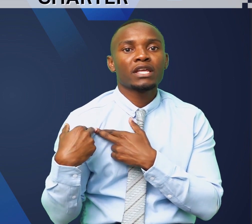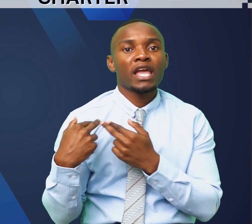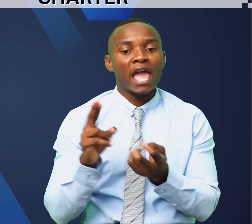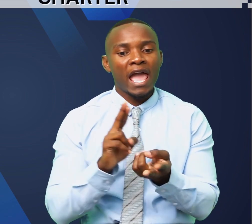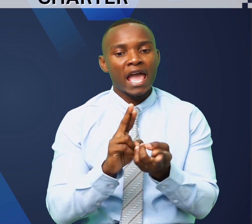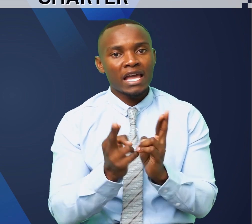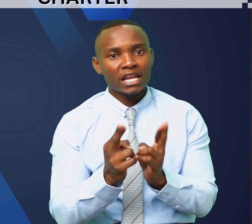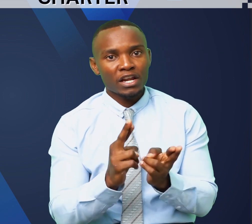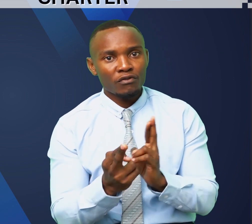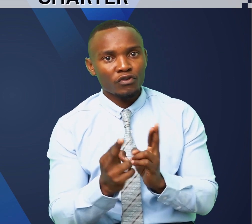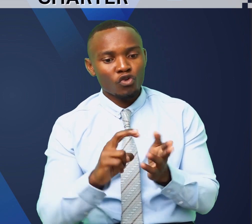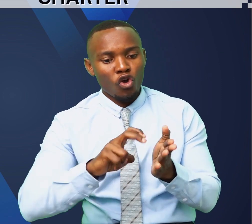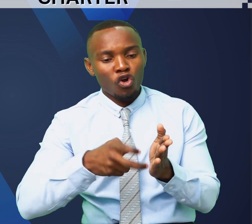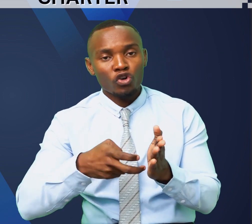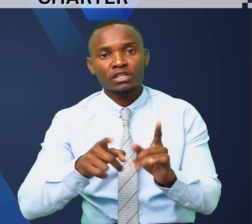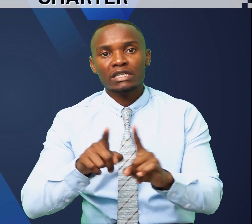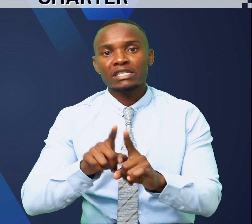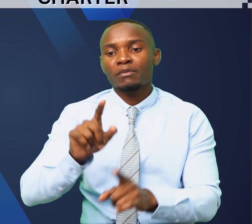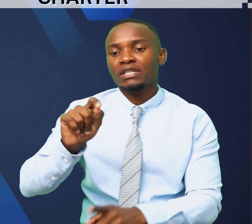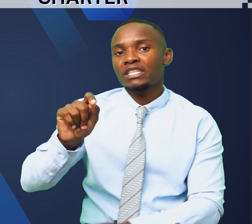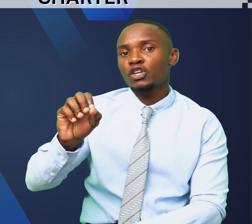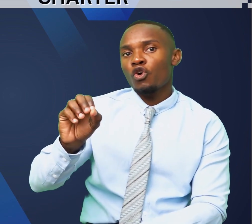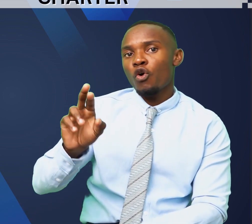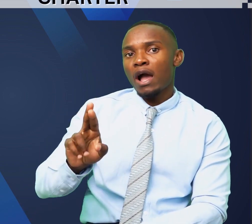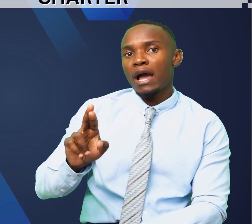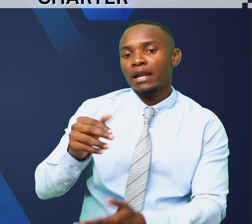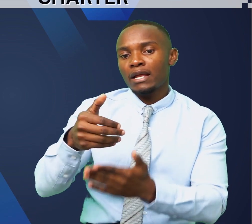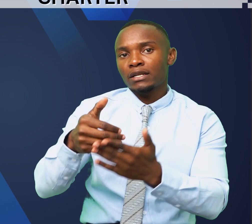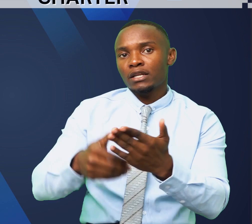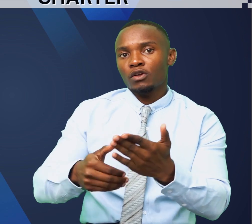review contract and TOR documents by CB.